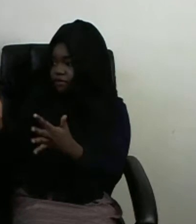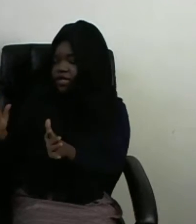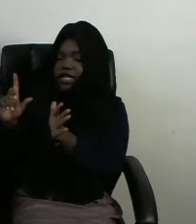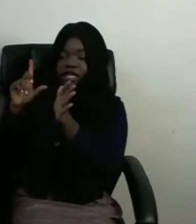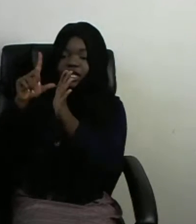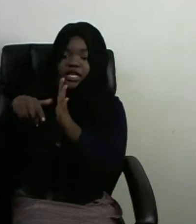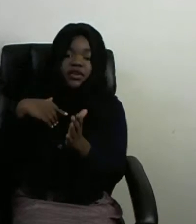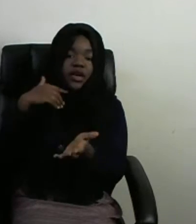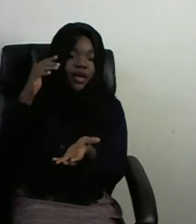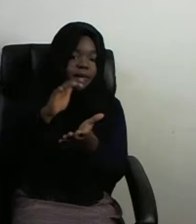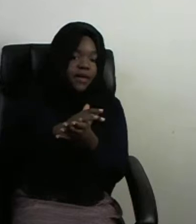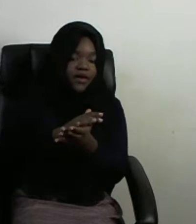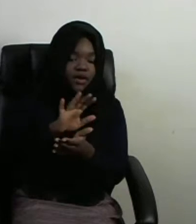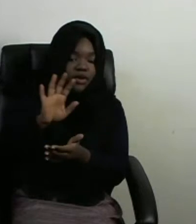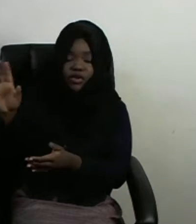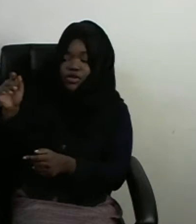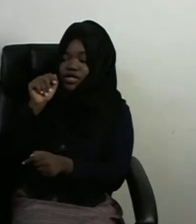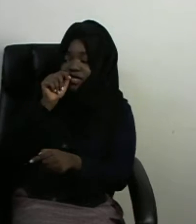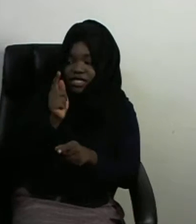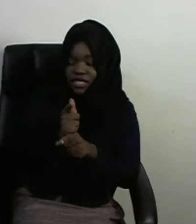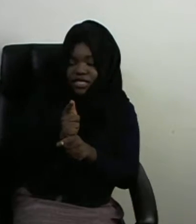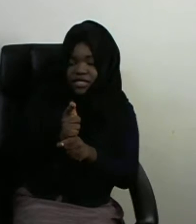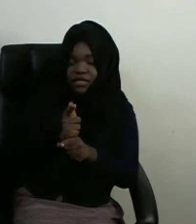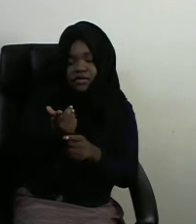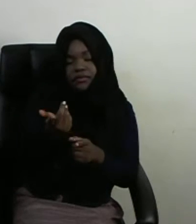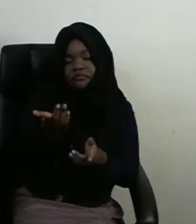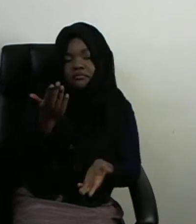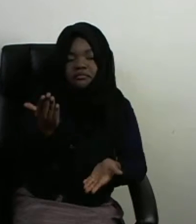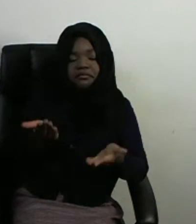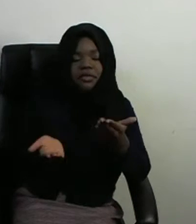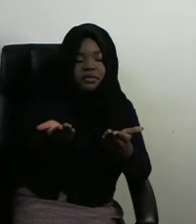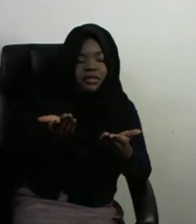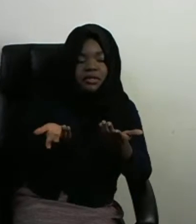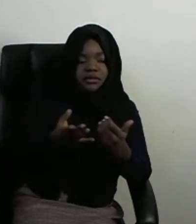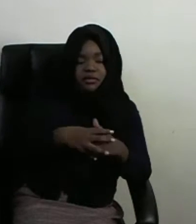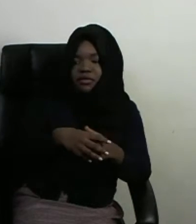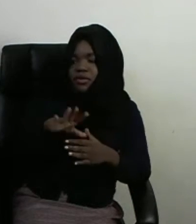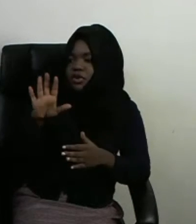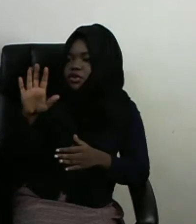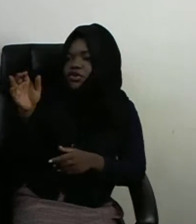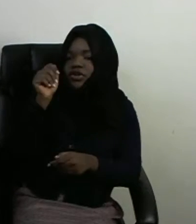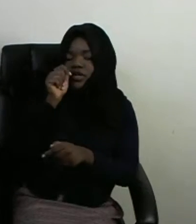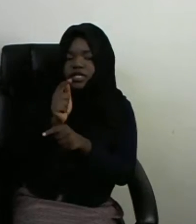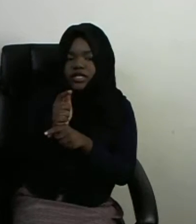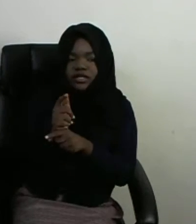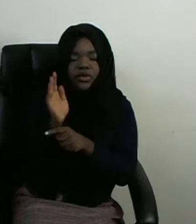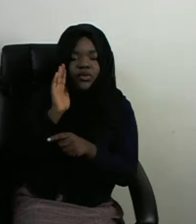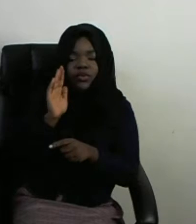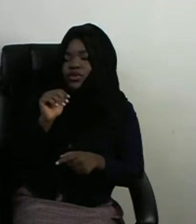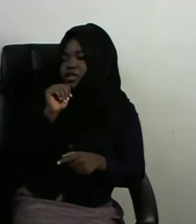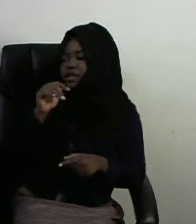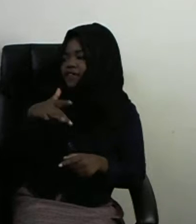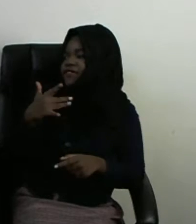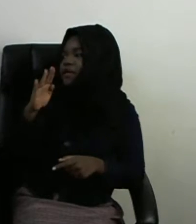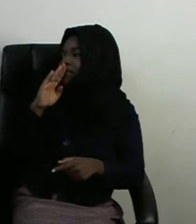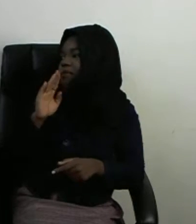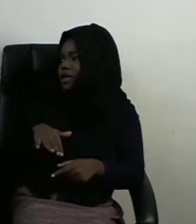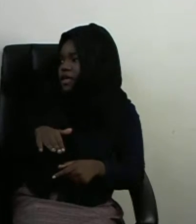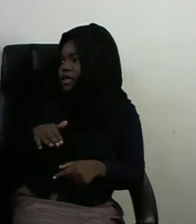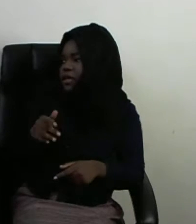later on I marry her sister, well, maybe her sister will not feel